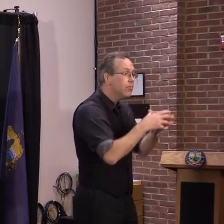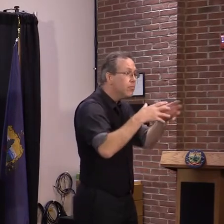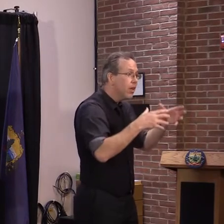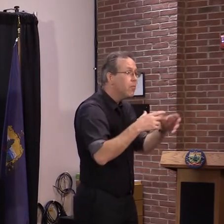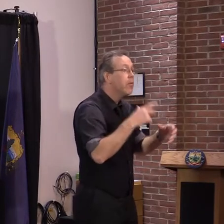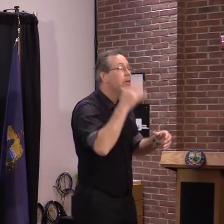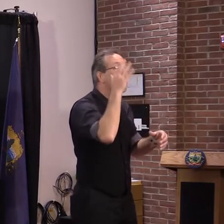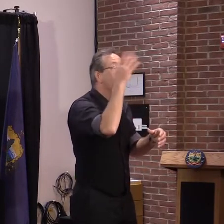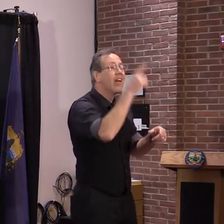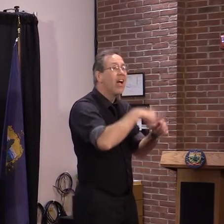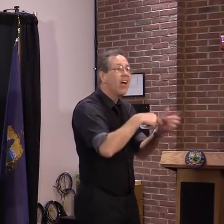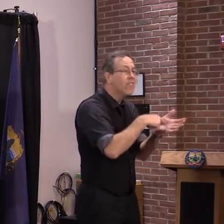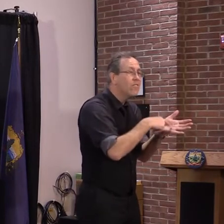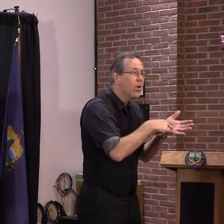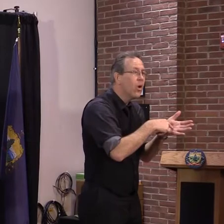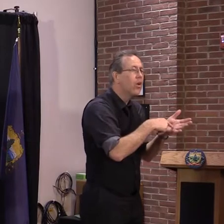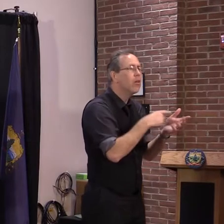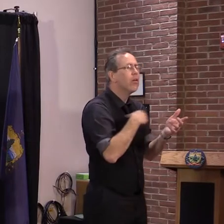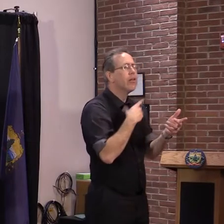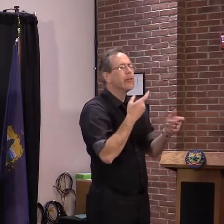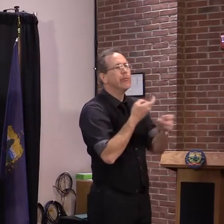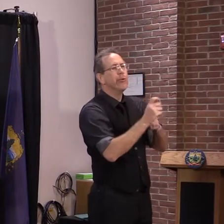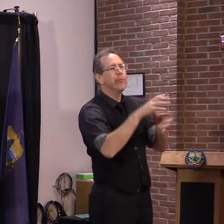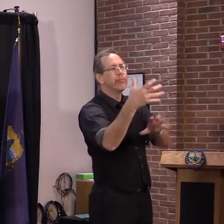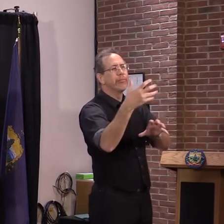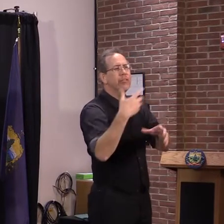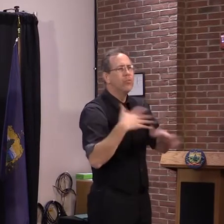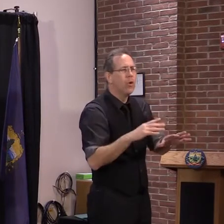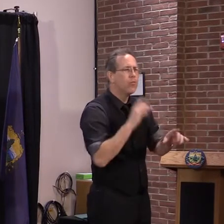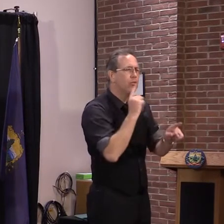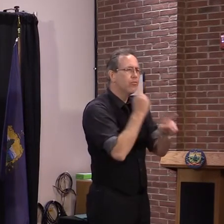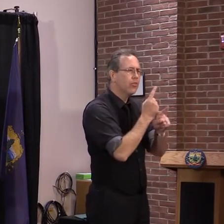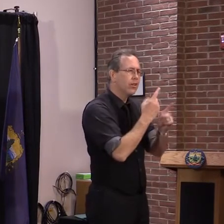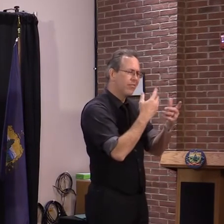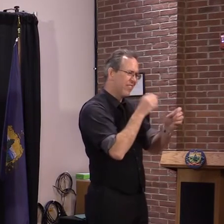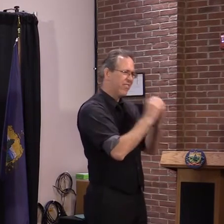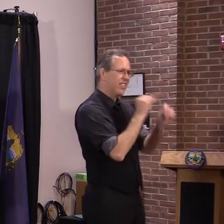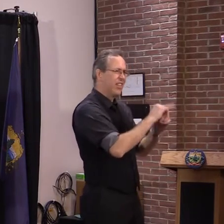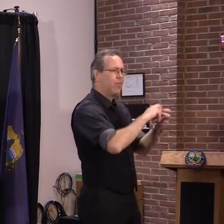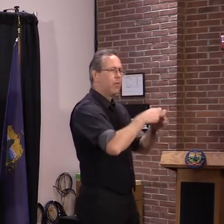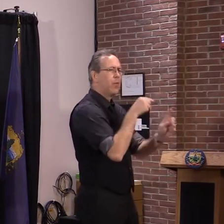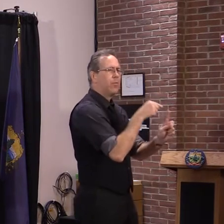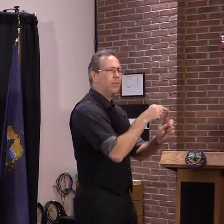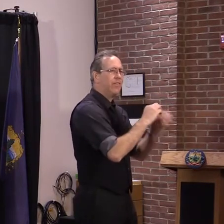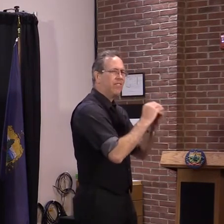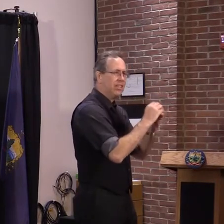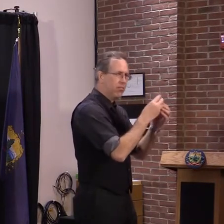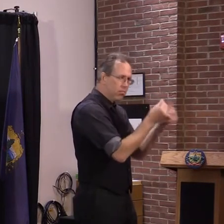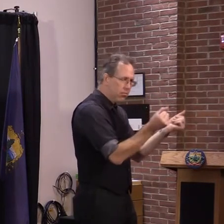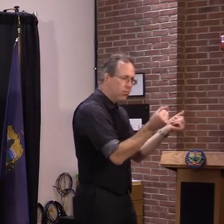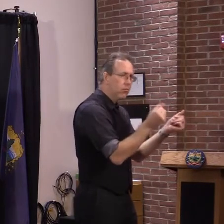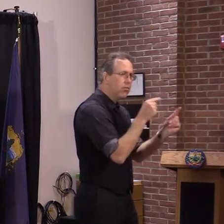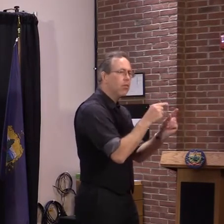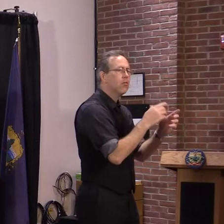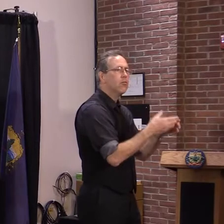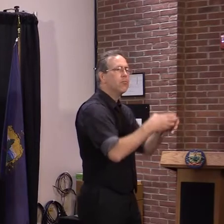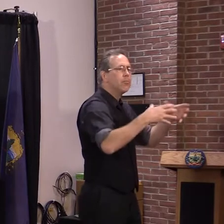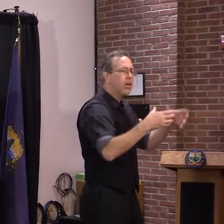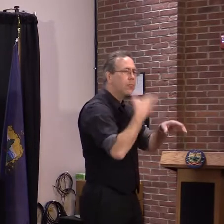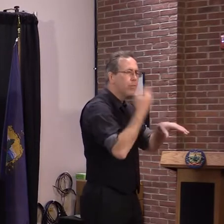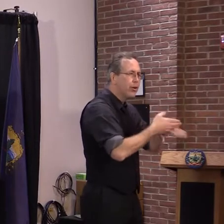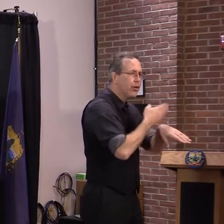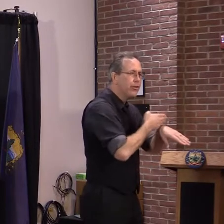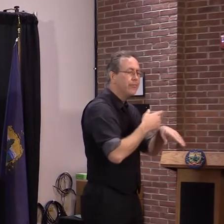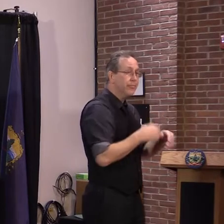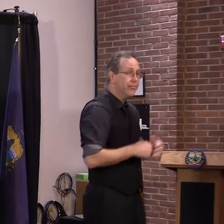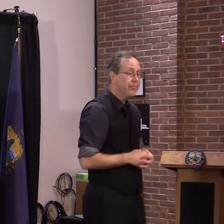It would hurt the cause. We need to fix some of the problems that exist today. And again, I think